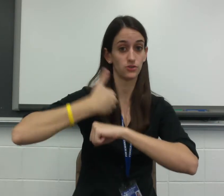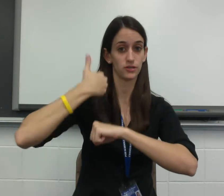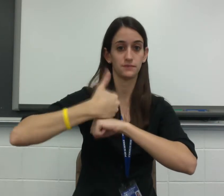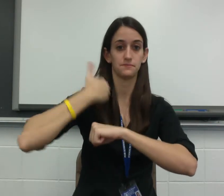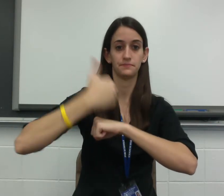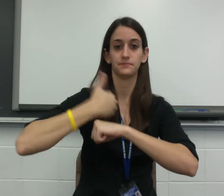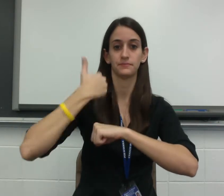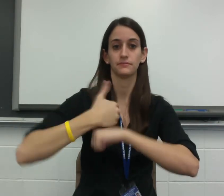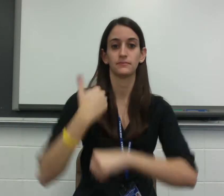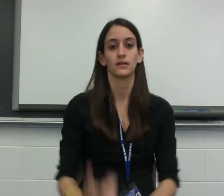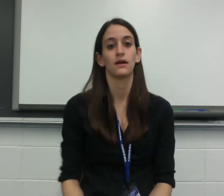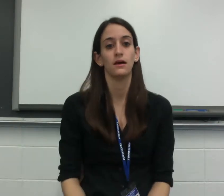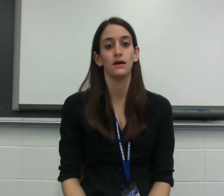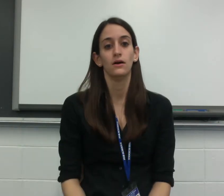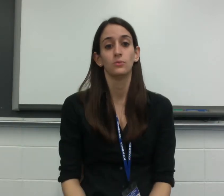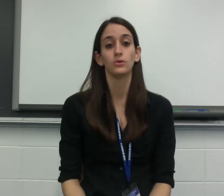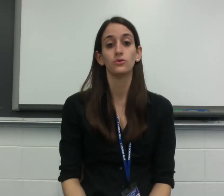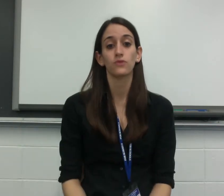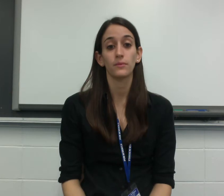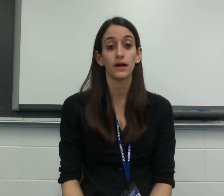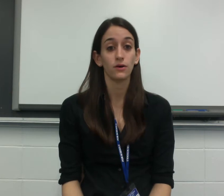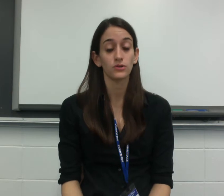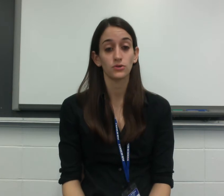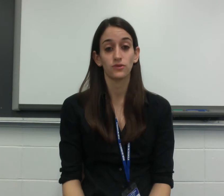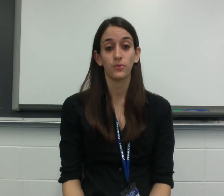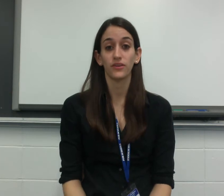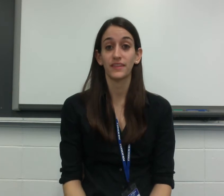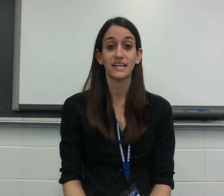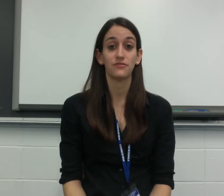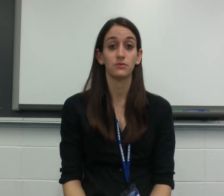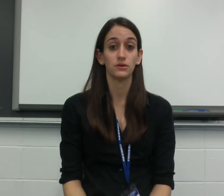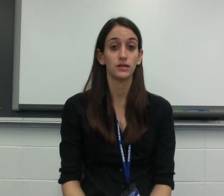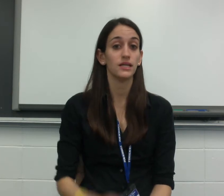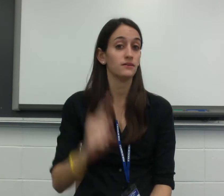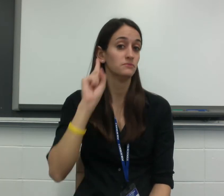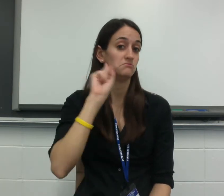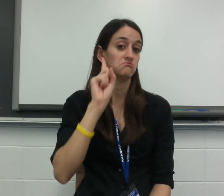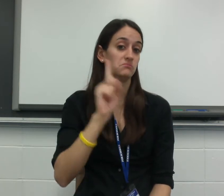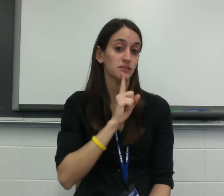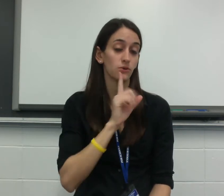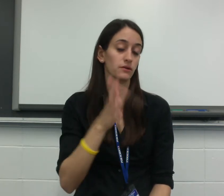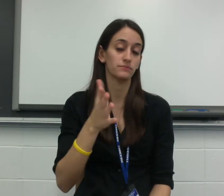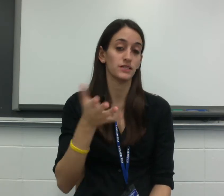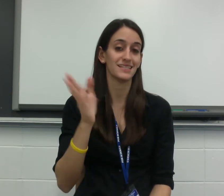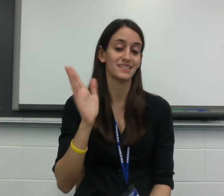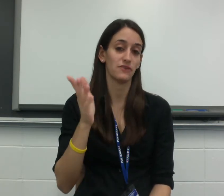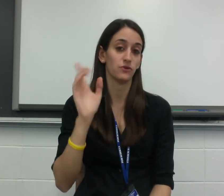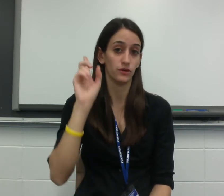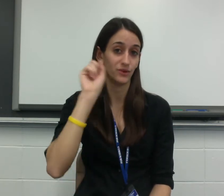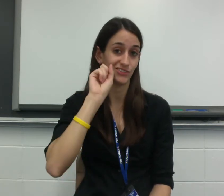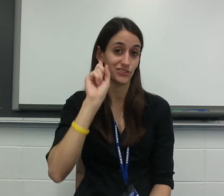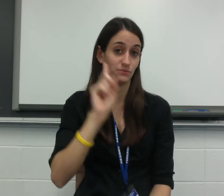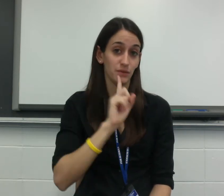dangerous. Blue might also just represent the deaf community, or it says deafhood, but just being